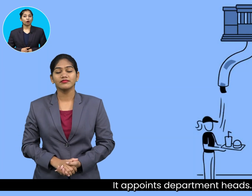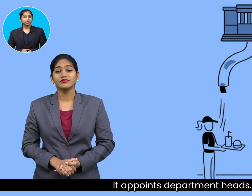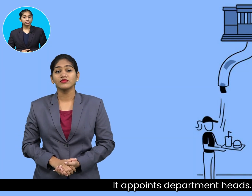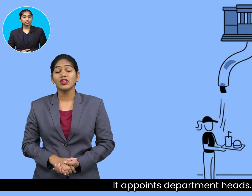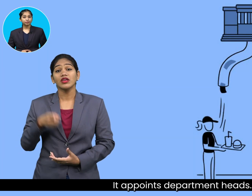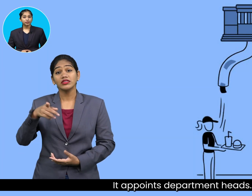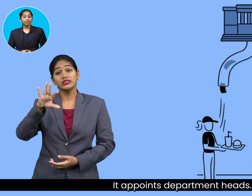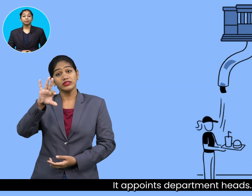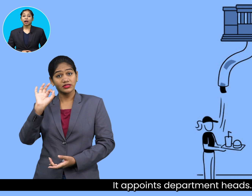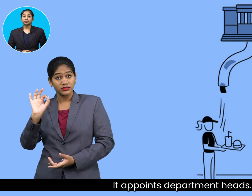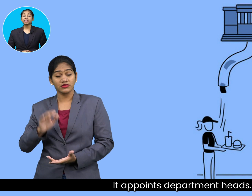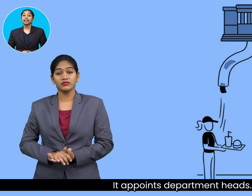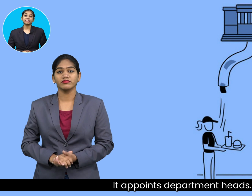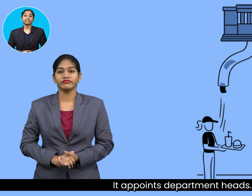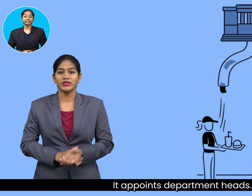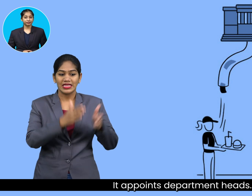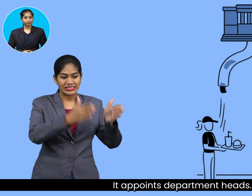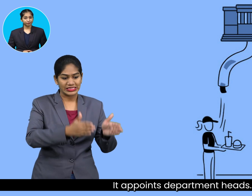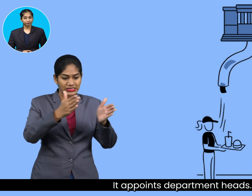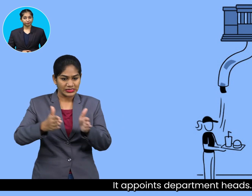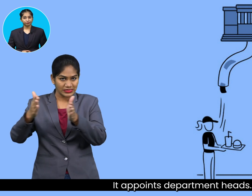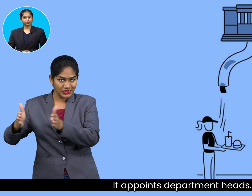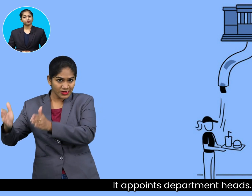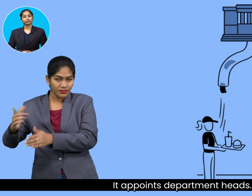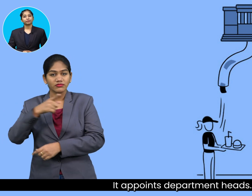It appoints department heads.